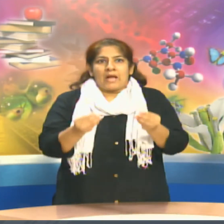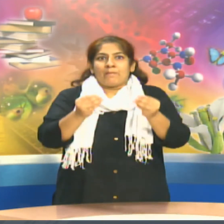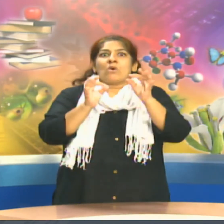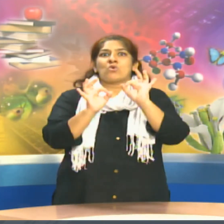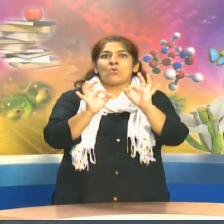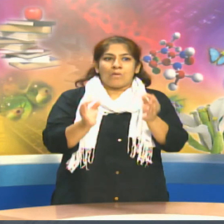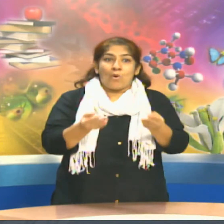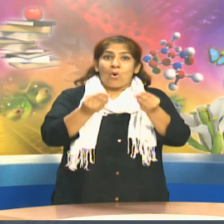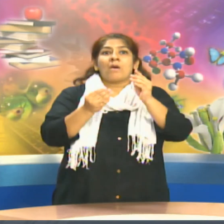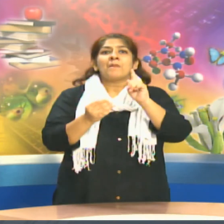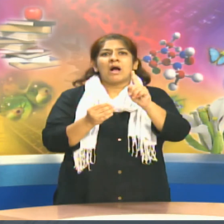if we are